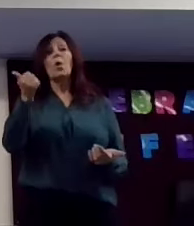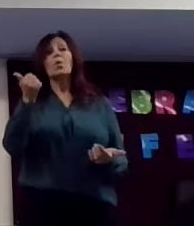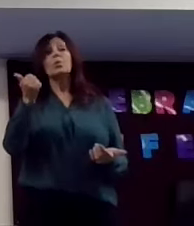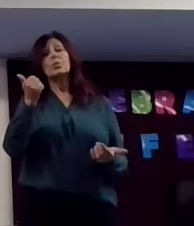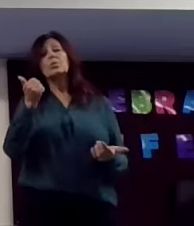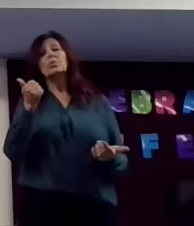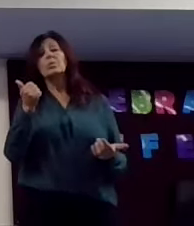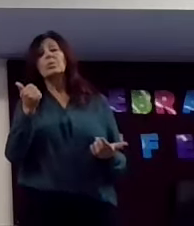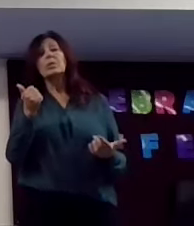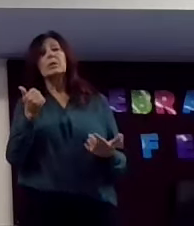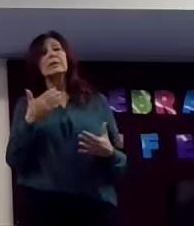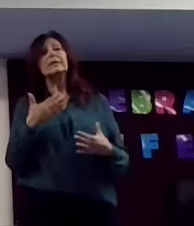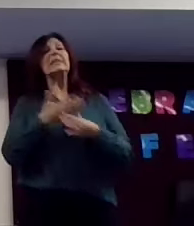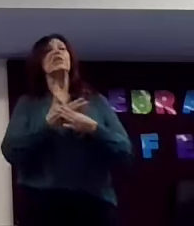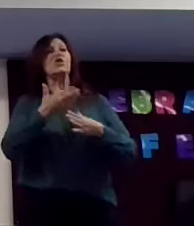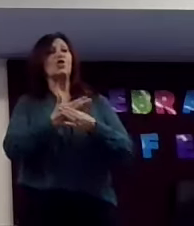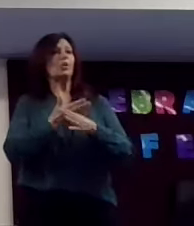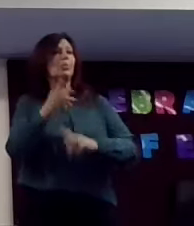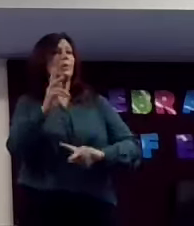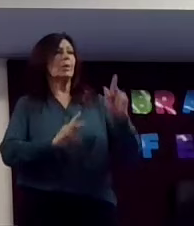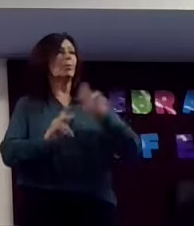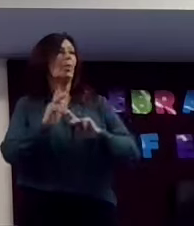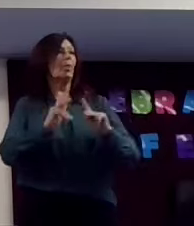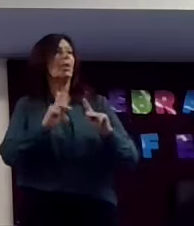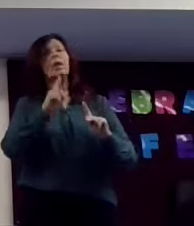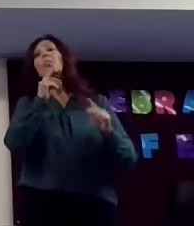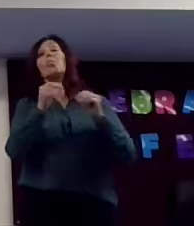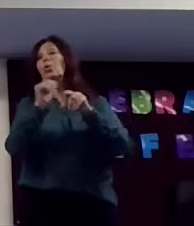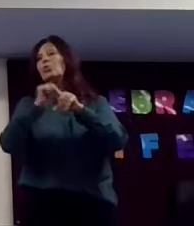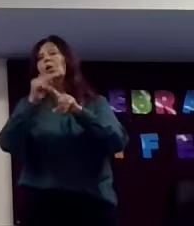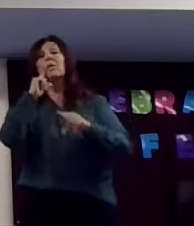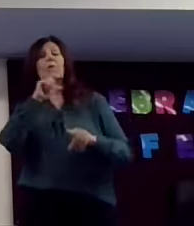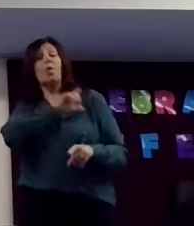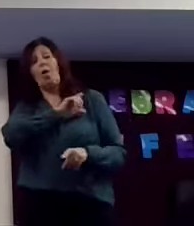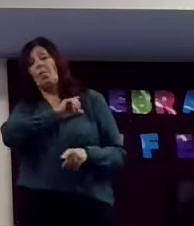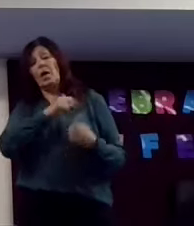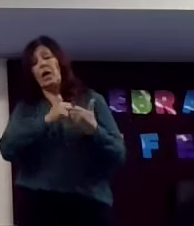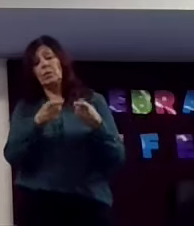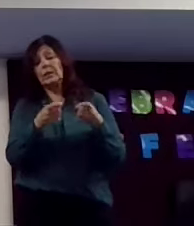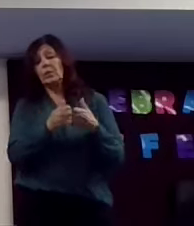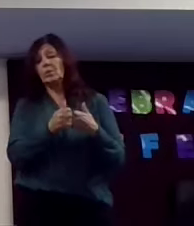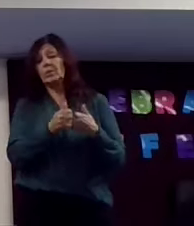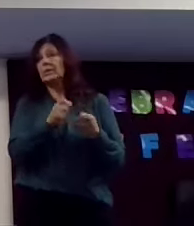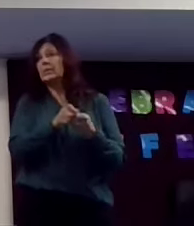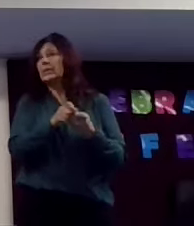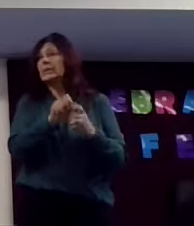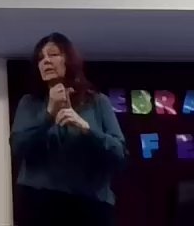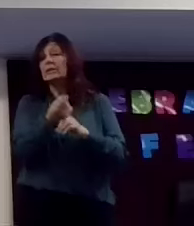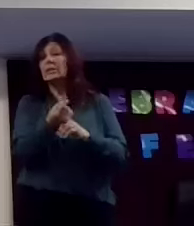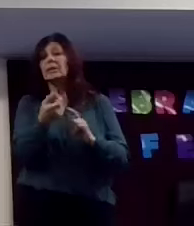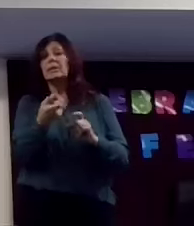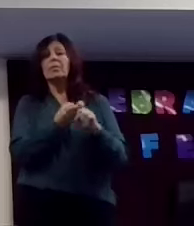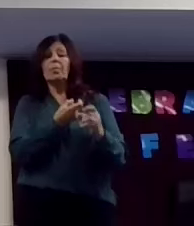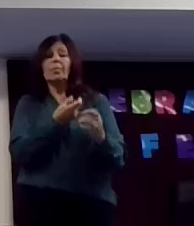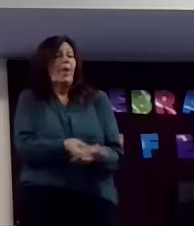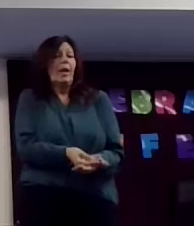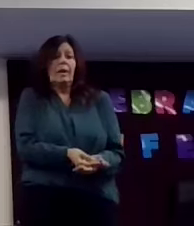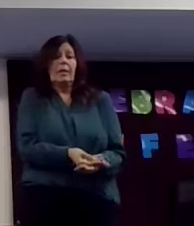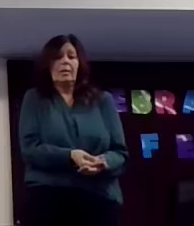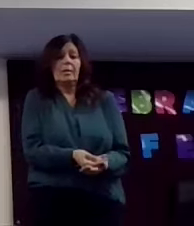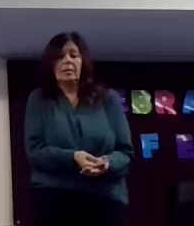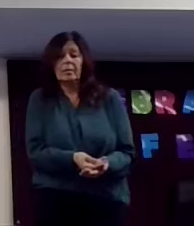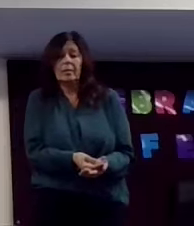disturbed persons, and there needs to be more training for law enforcement and how to deal with certain situations. And all this comes from funding.